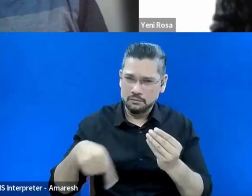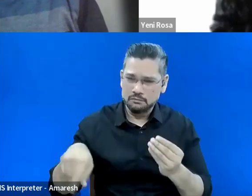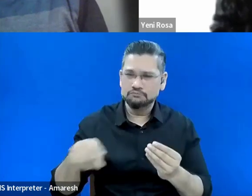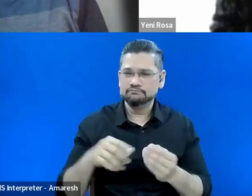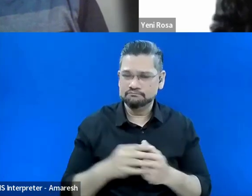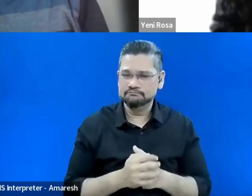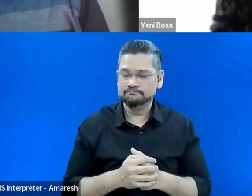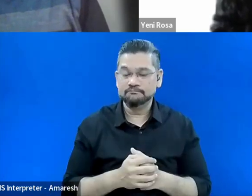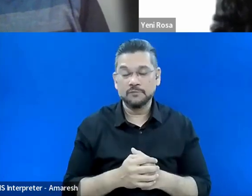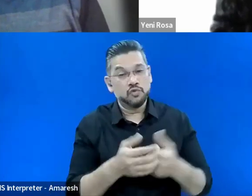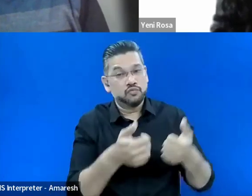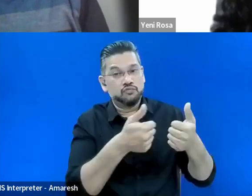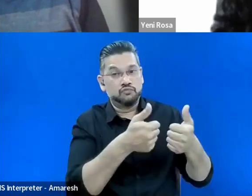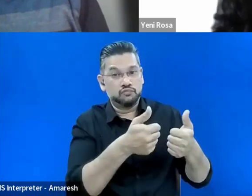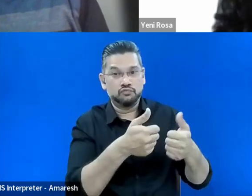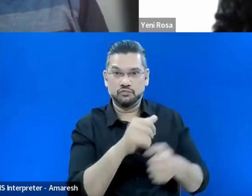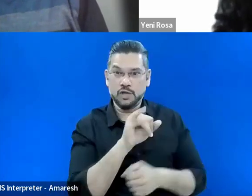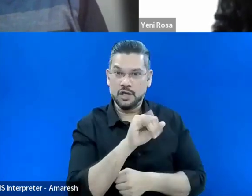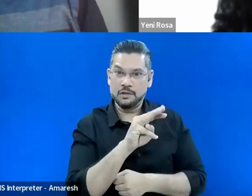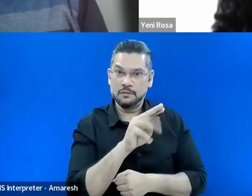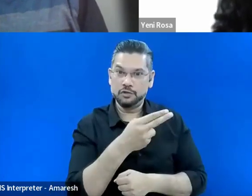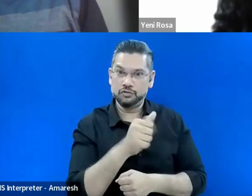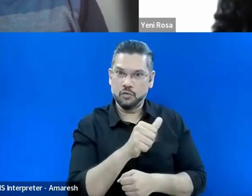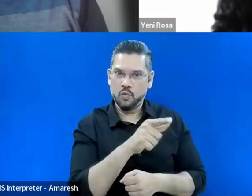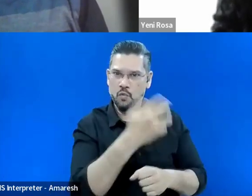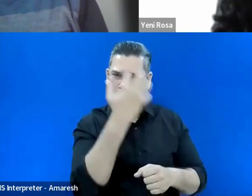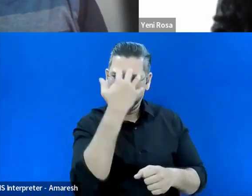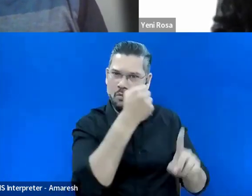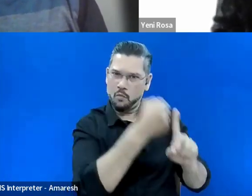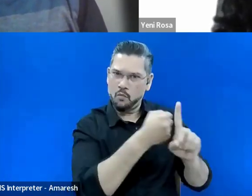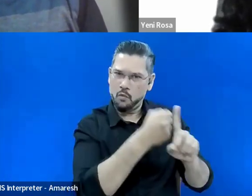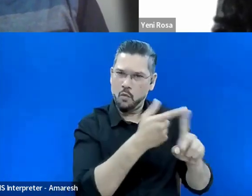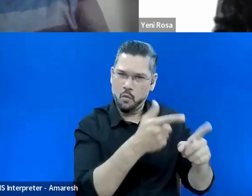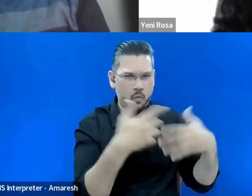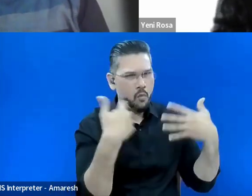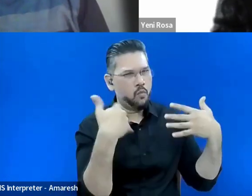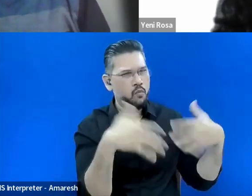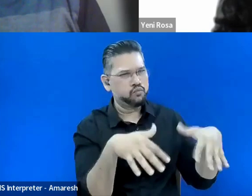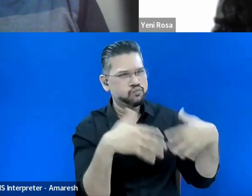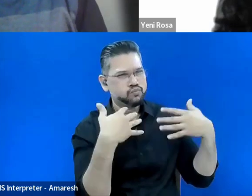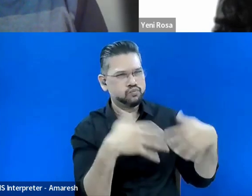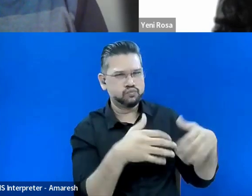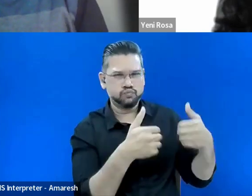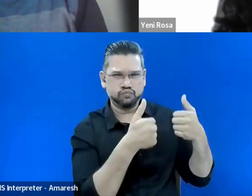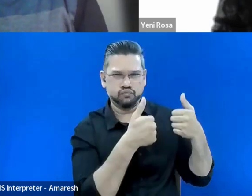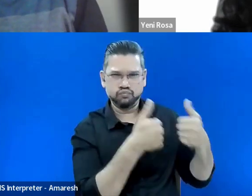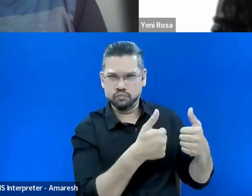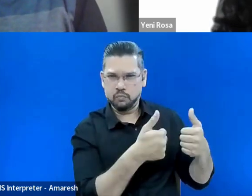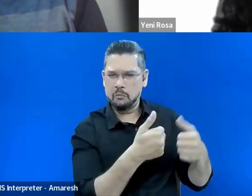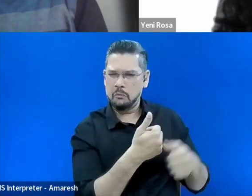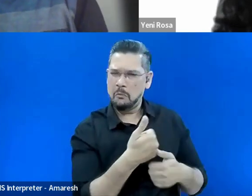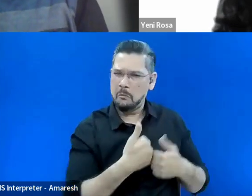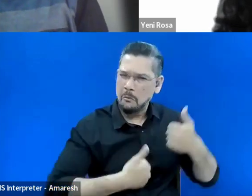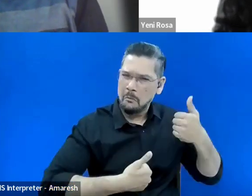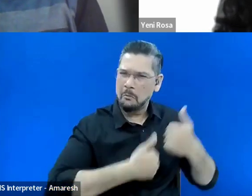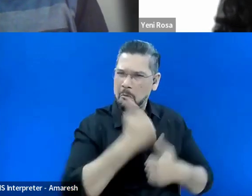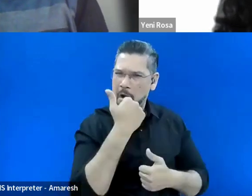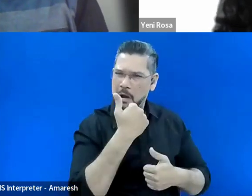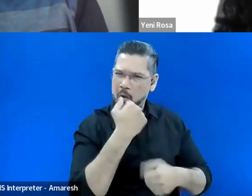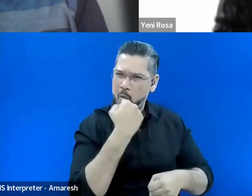and praiseworthy. And I think it is the best practices. This best practice, like your organization,